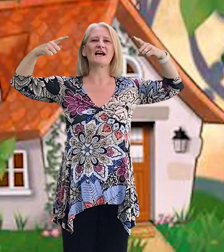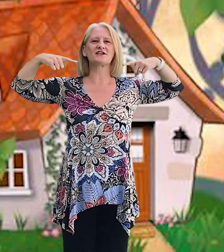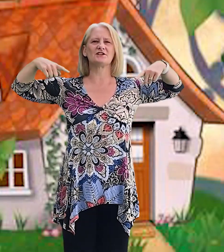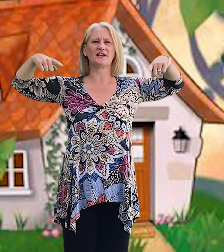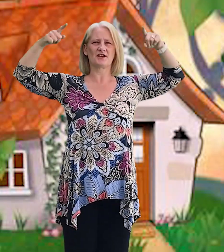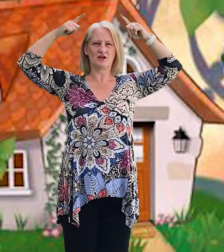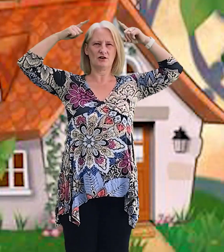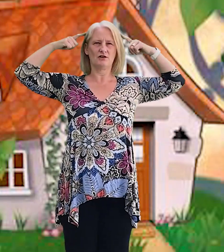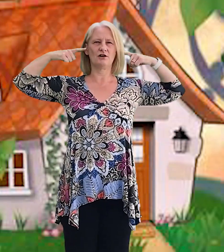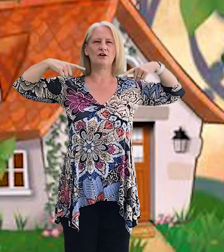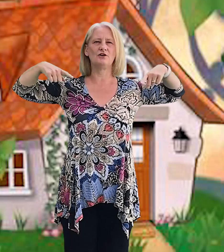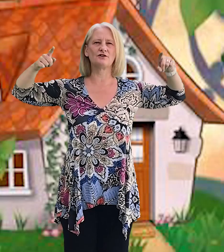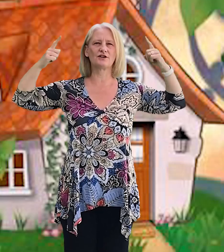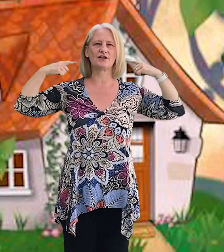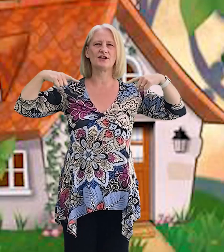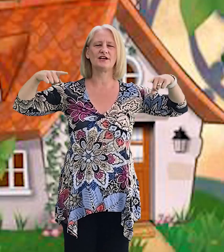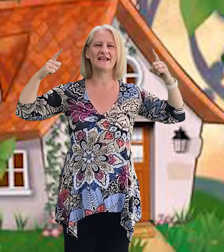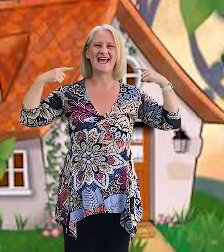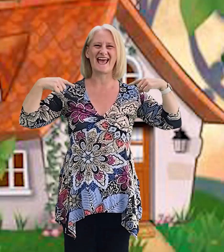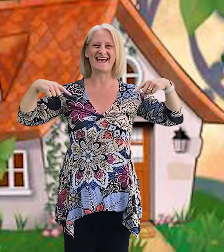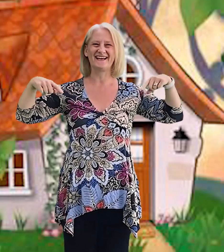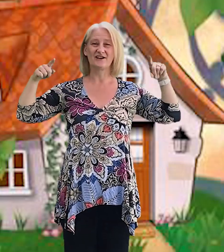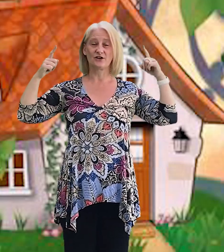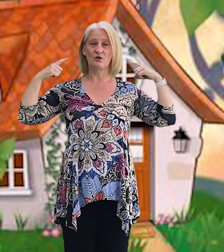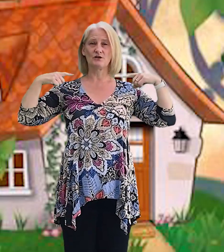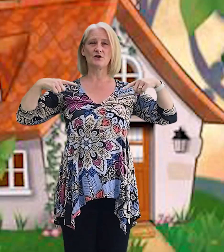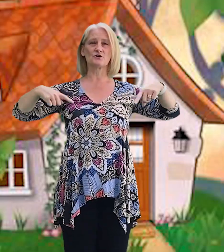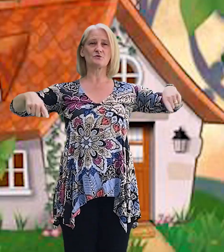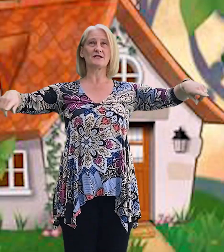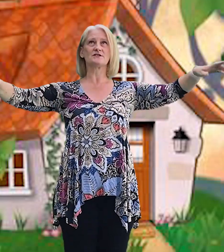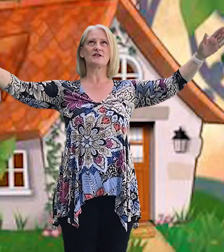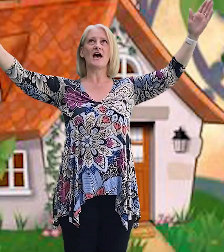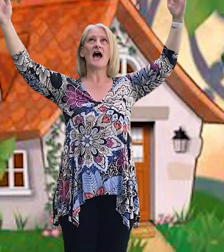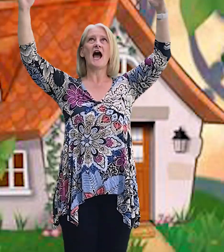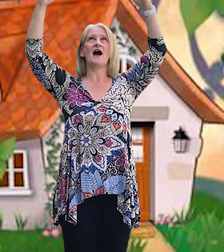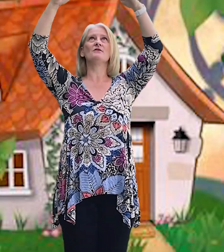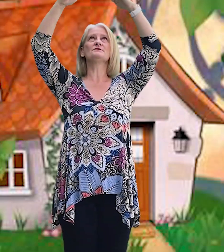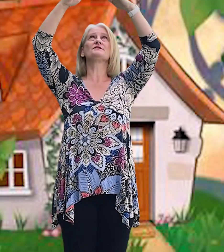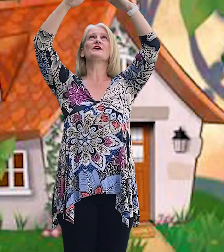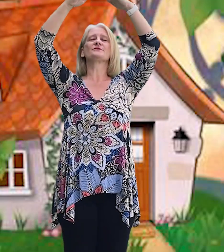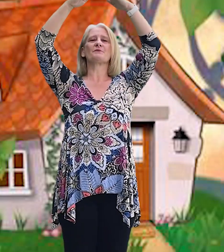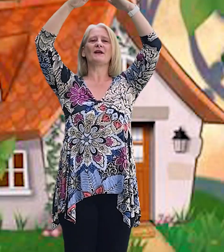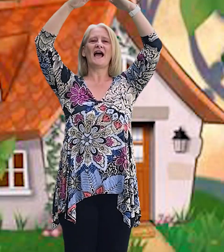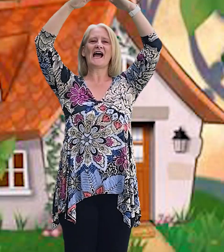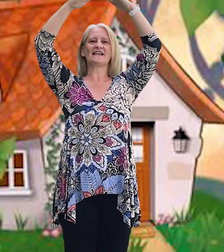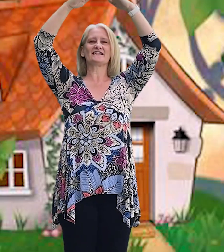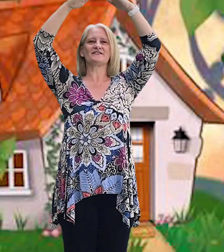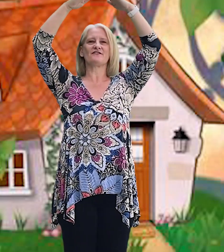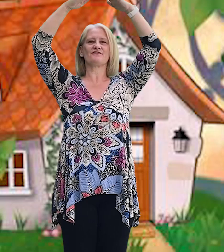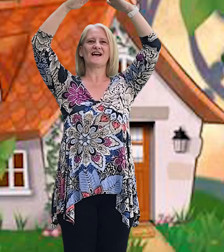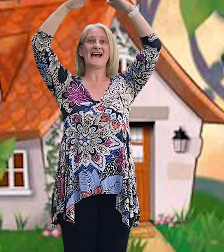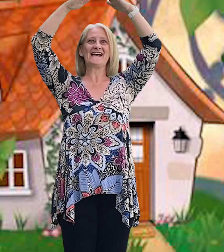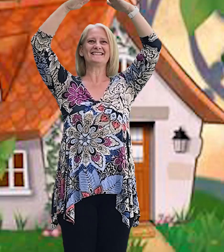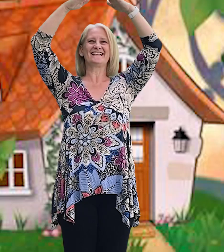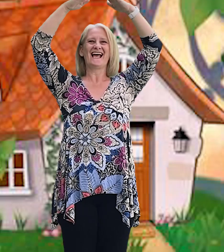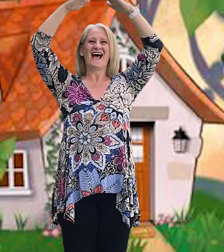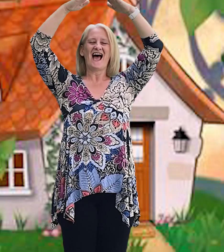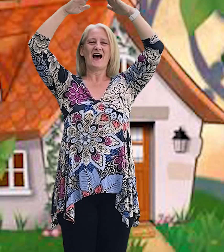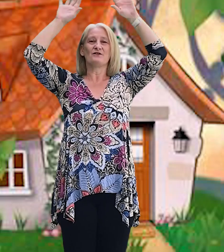action like a long curly hair. Goldilocks went to the house so we're put our hands over our heads. House